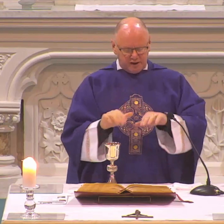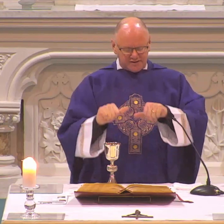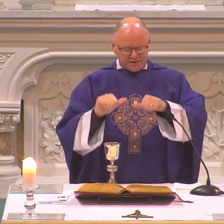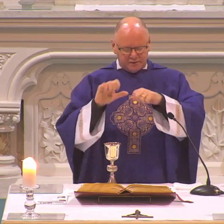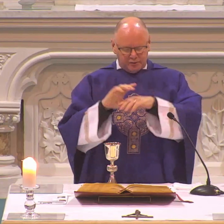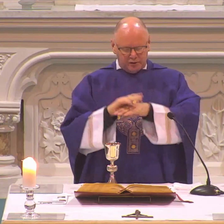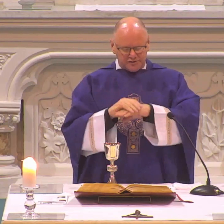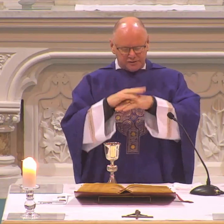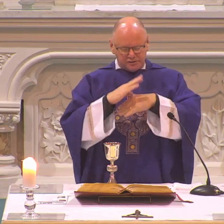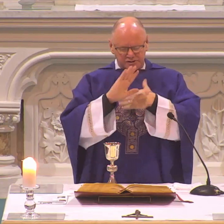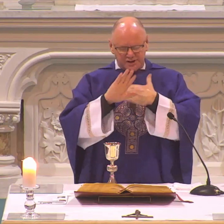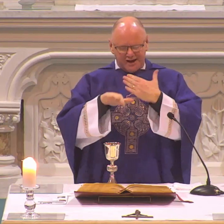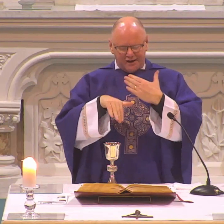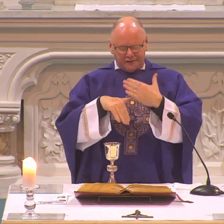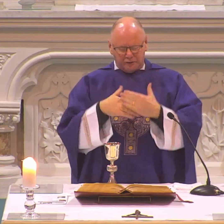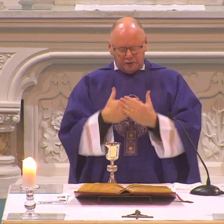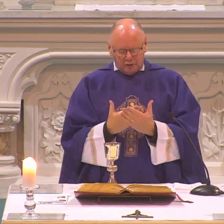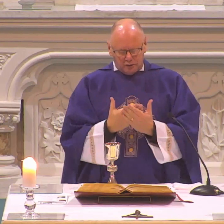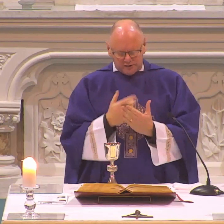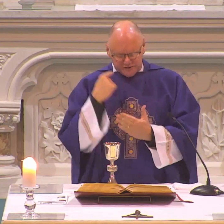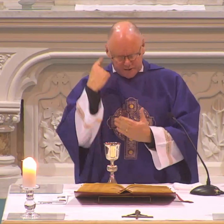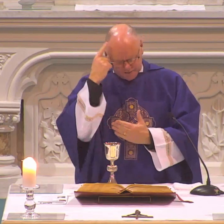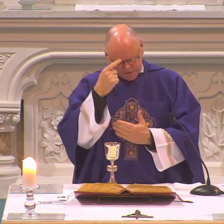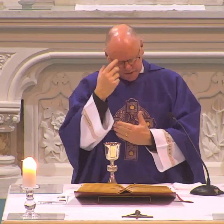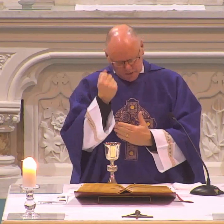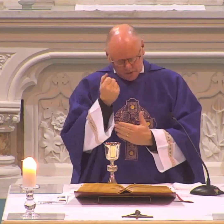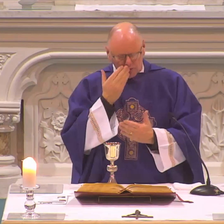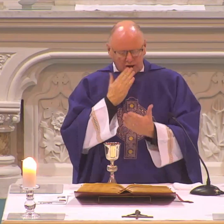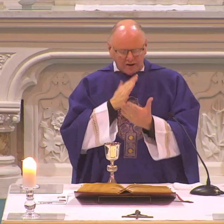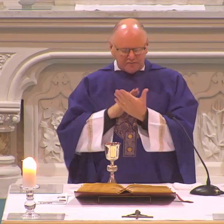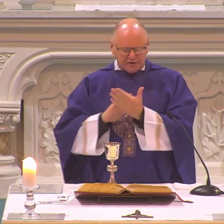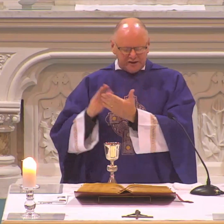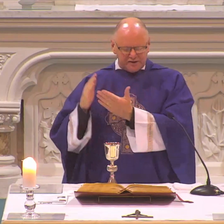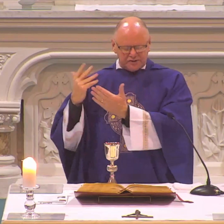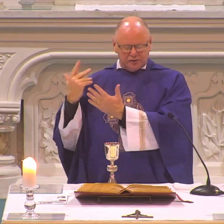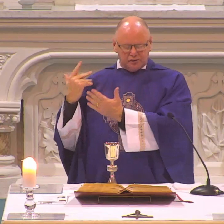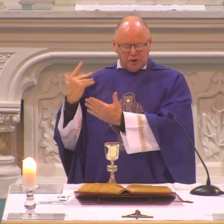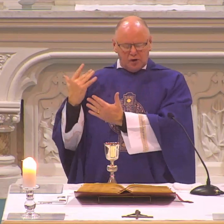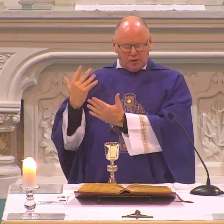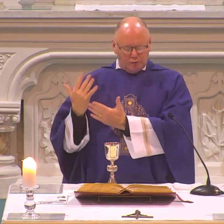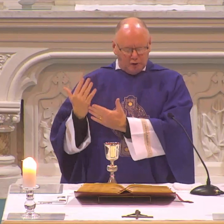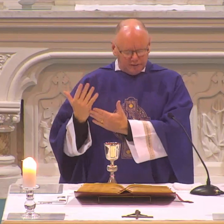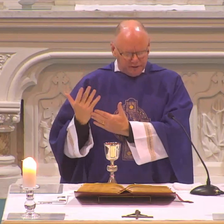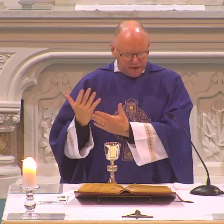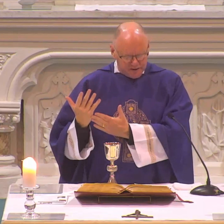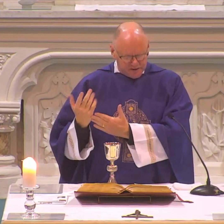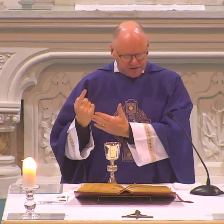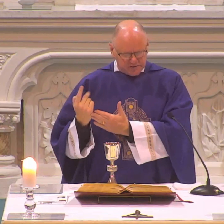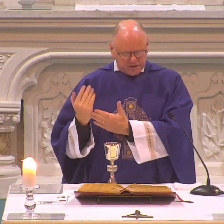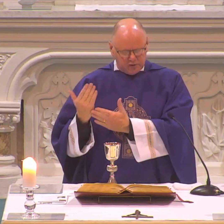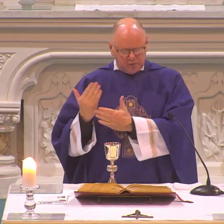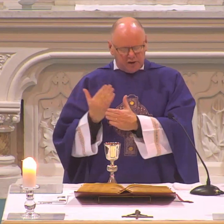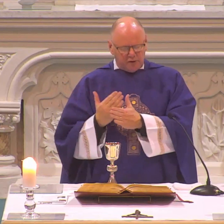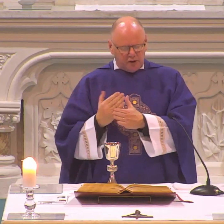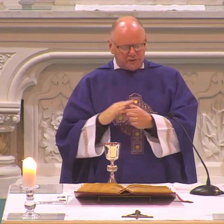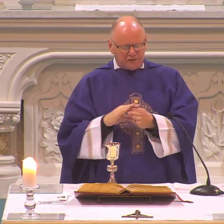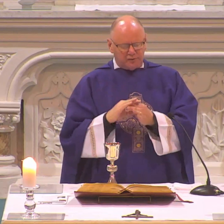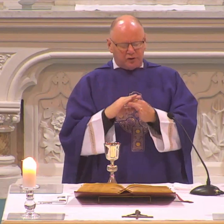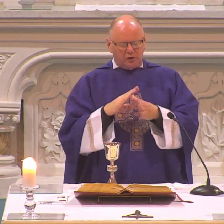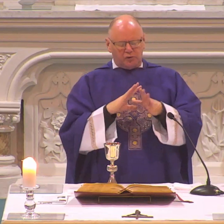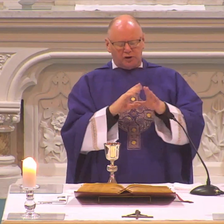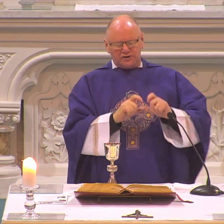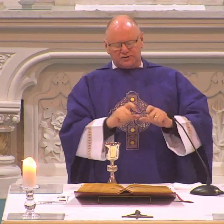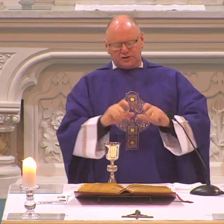the Blessed Apostles, and all the saints who have pleased you throughout the ages, that we may merit to